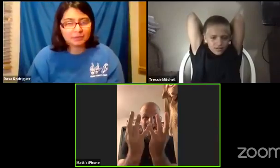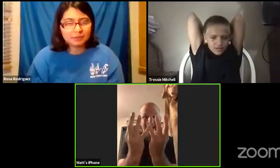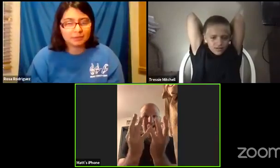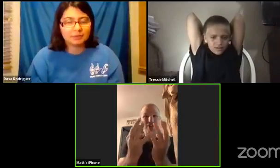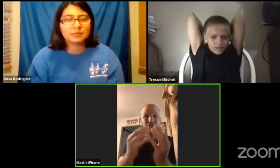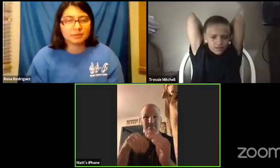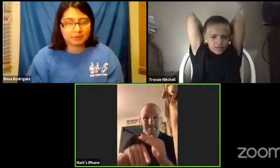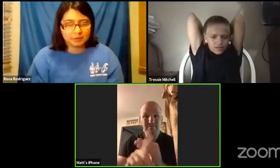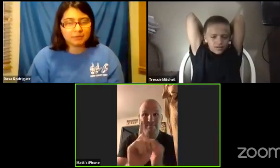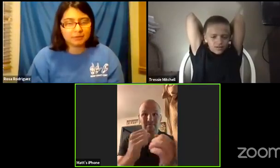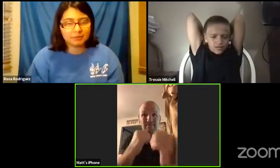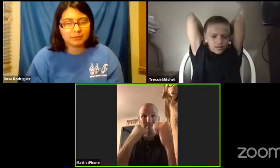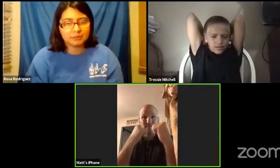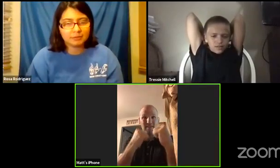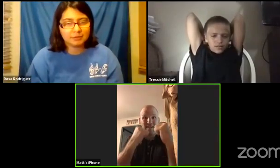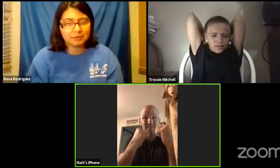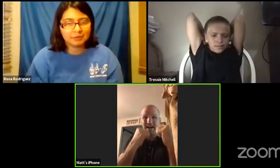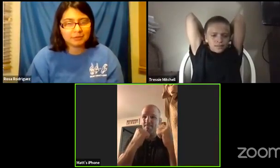Communication.